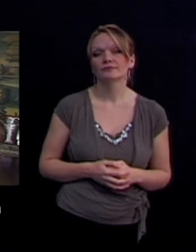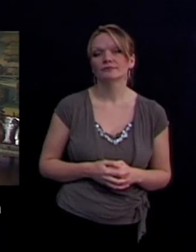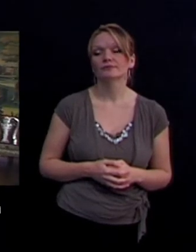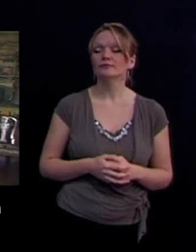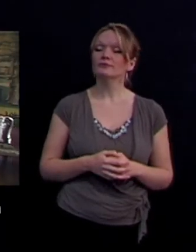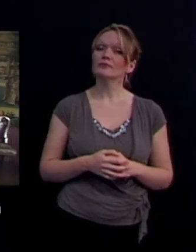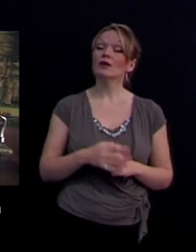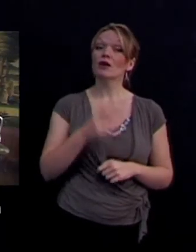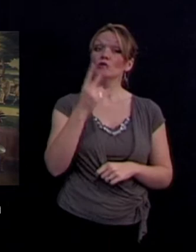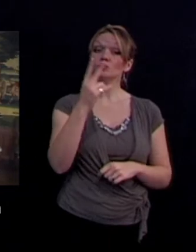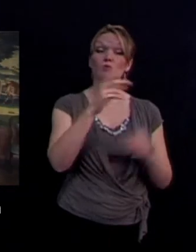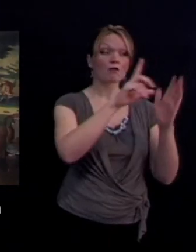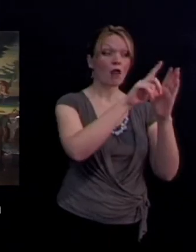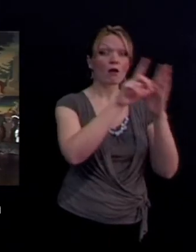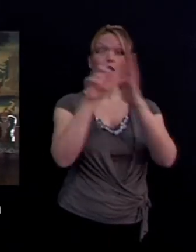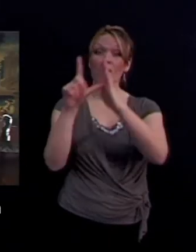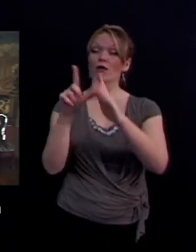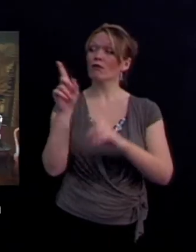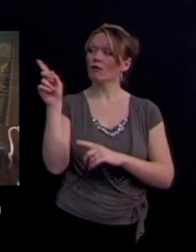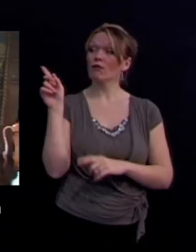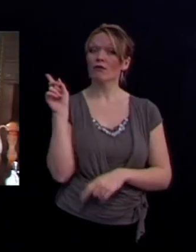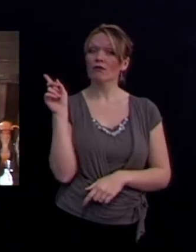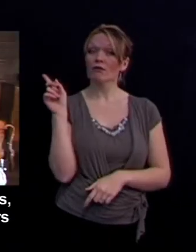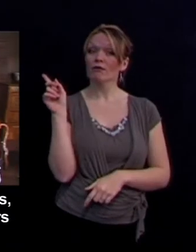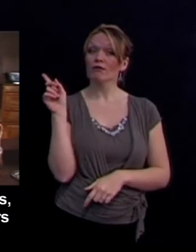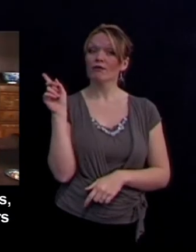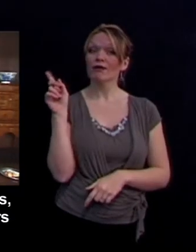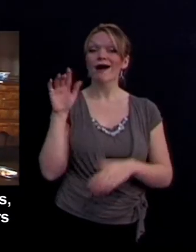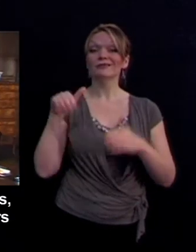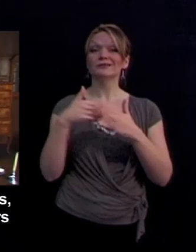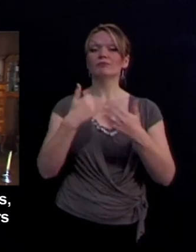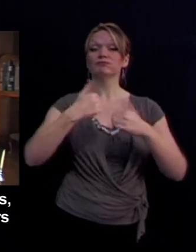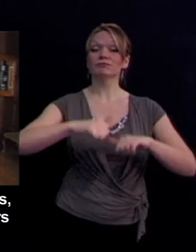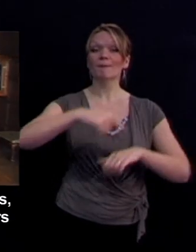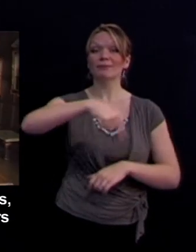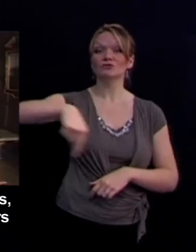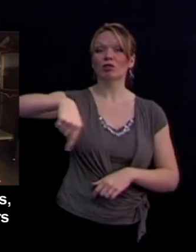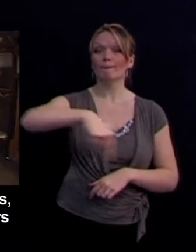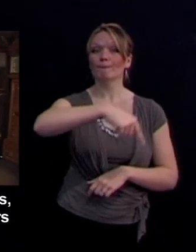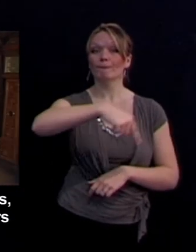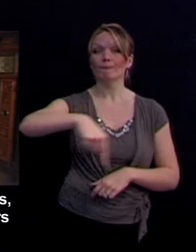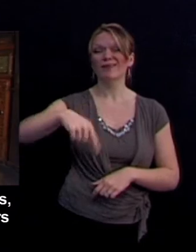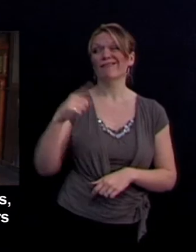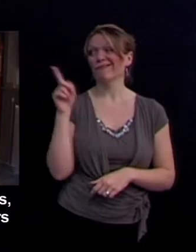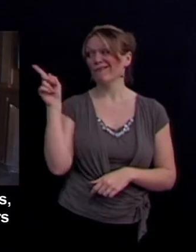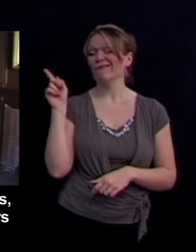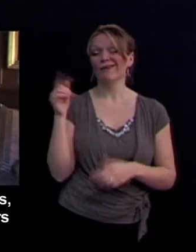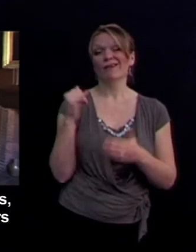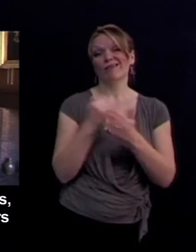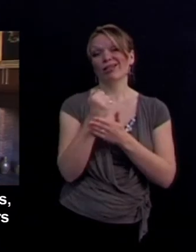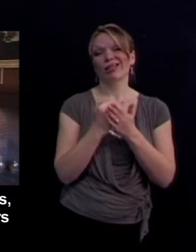There are 2 clocks in this room now. Until the development of pendulums, clocks were actually fairly poor